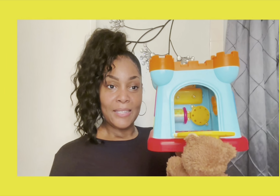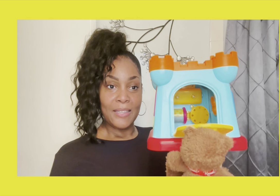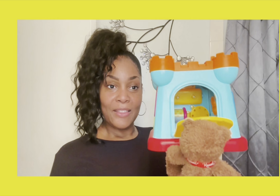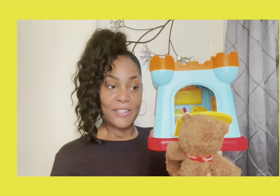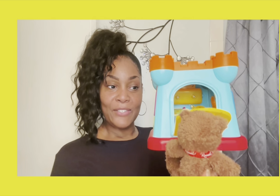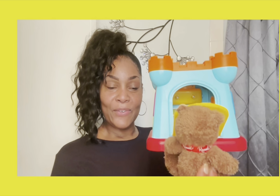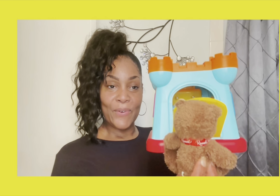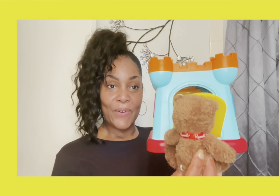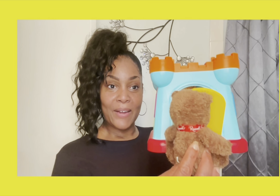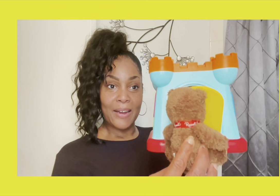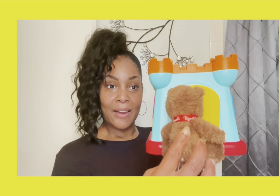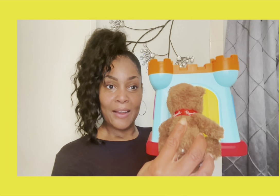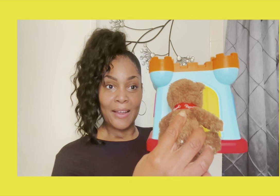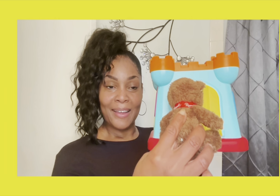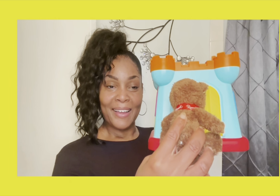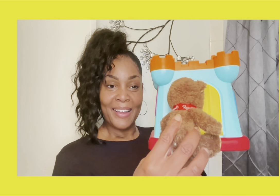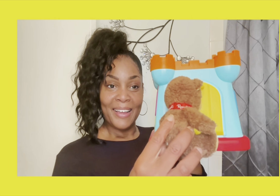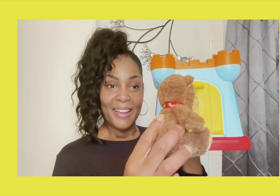Close the door.